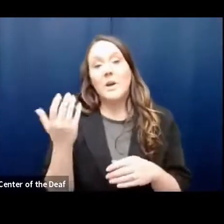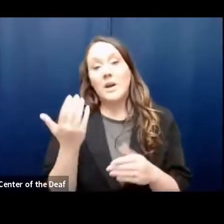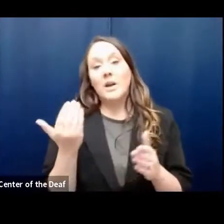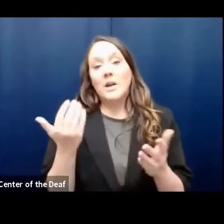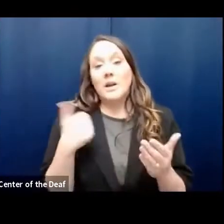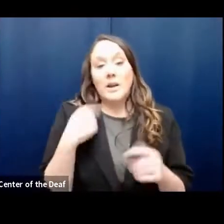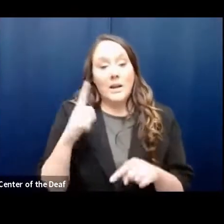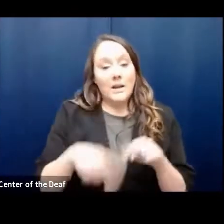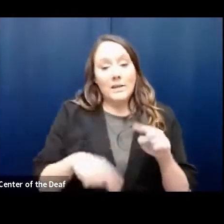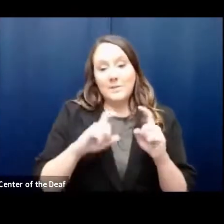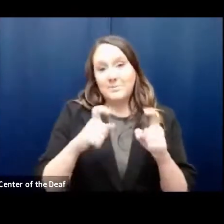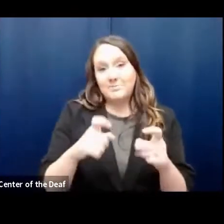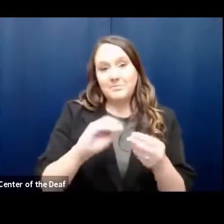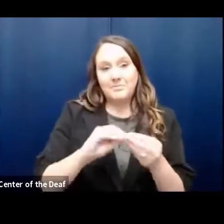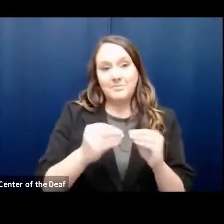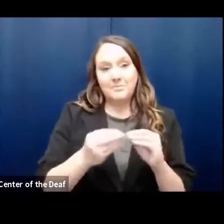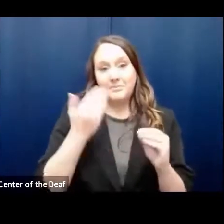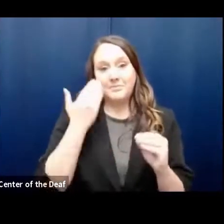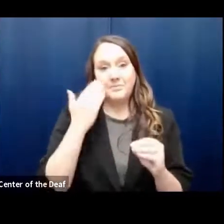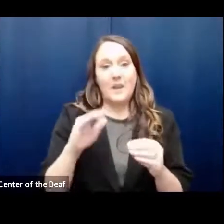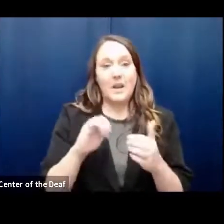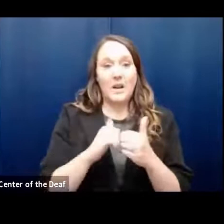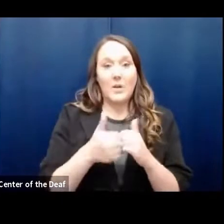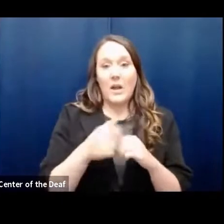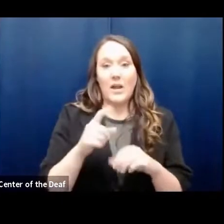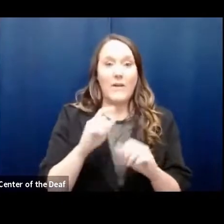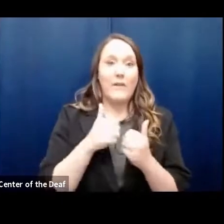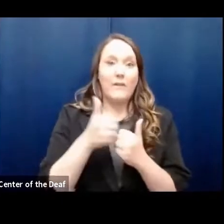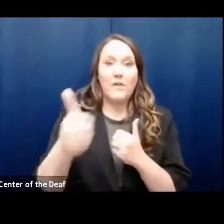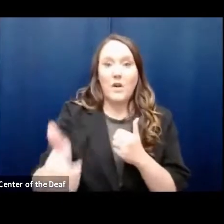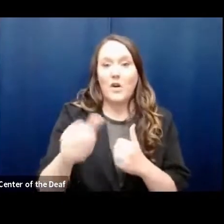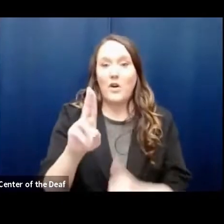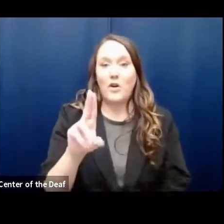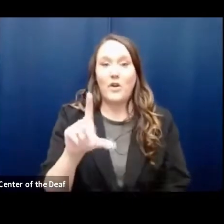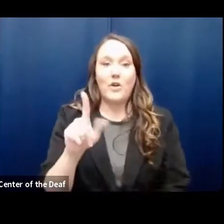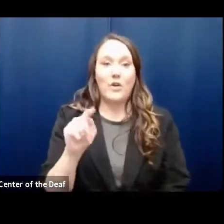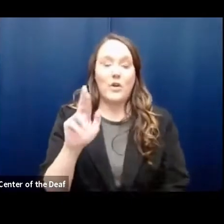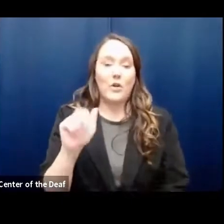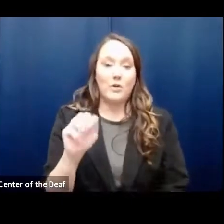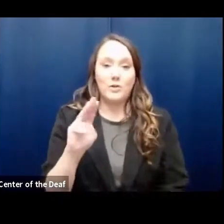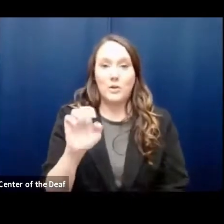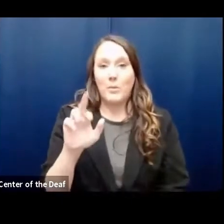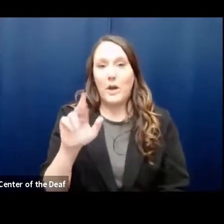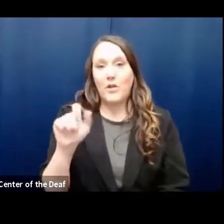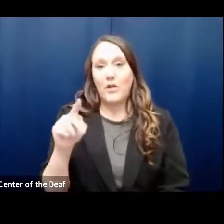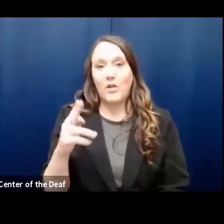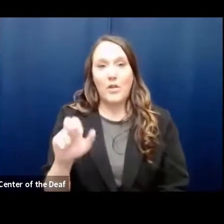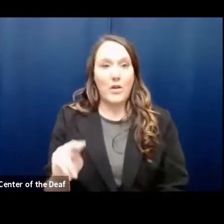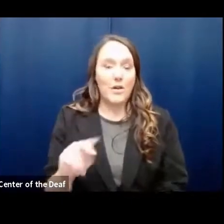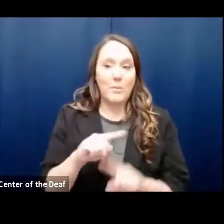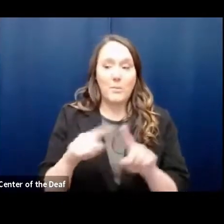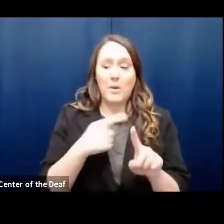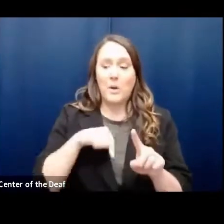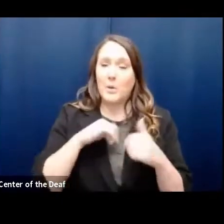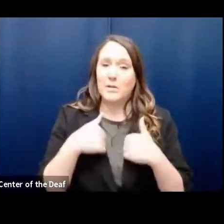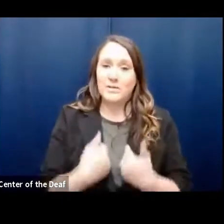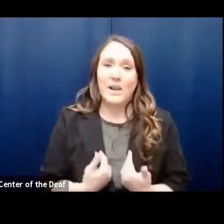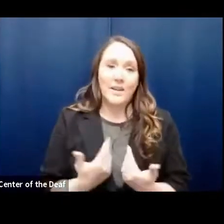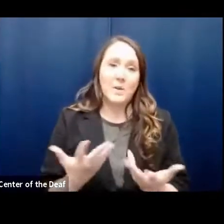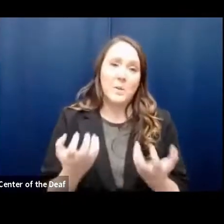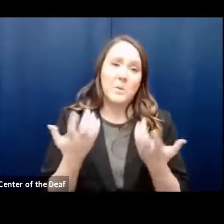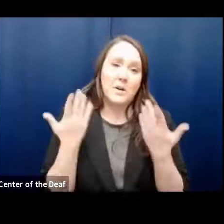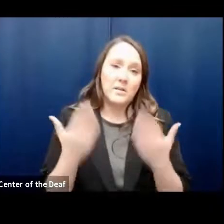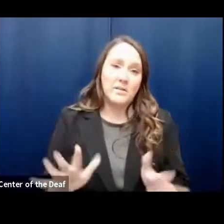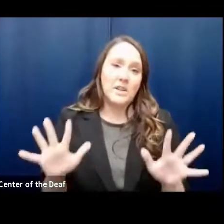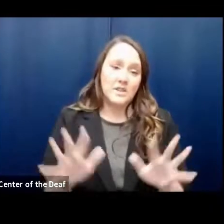I can't give you a number. I don't even know how far an ultra marathon is, but I know we're tired and wanting it to be finished. All right.